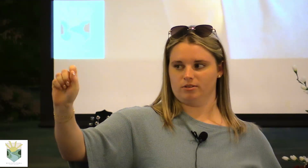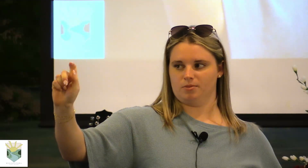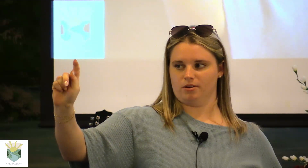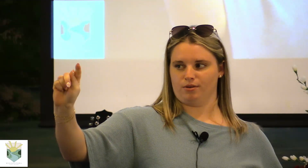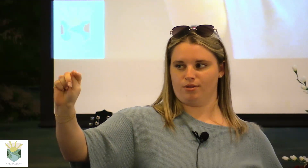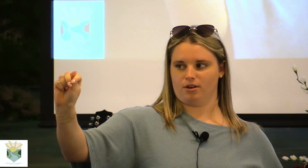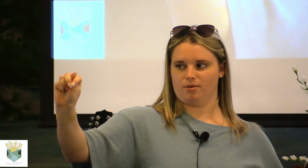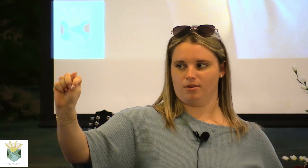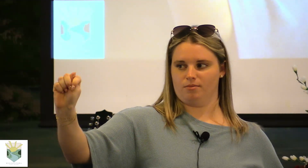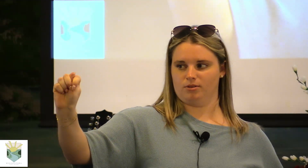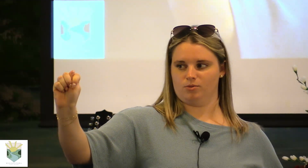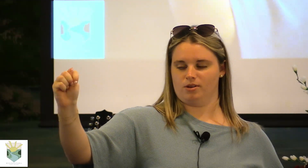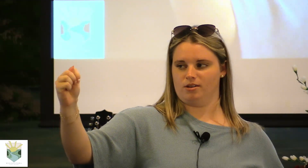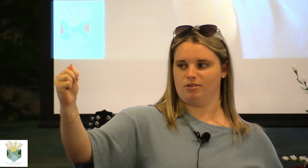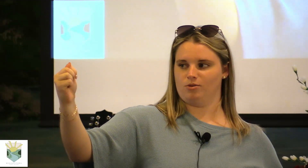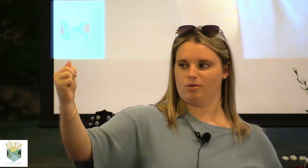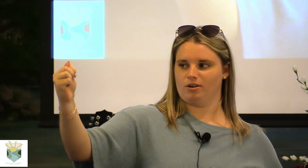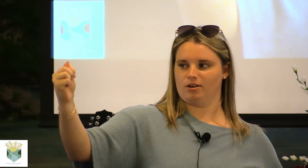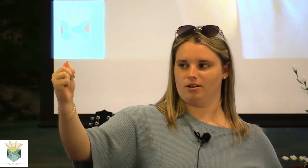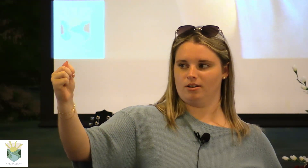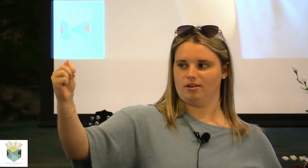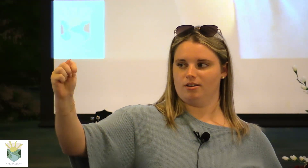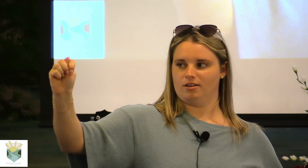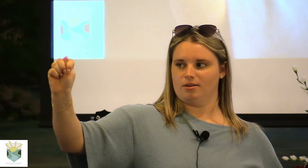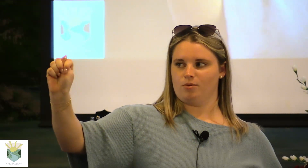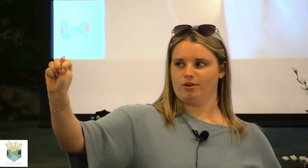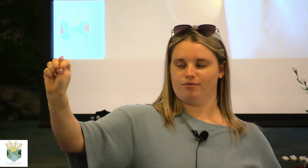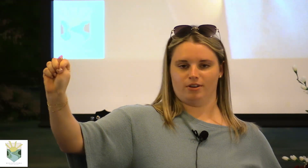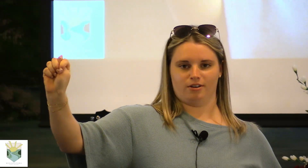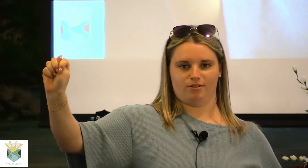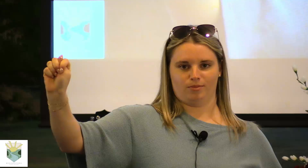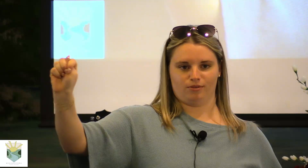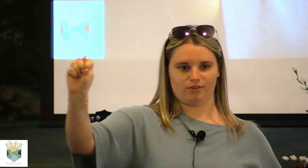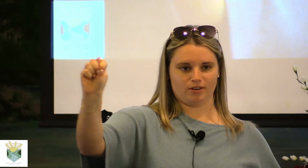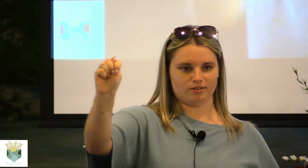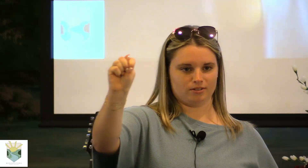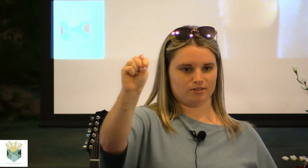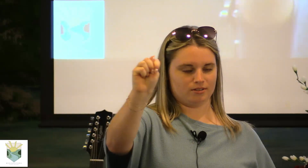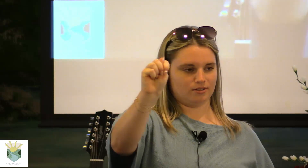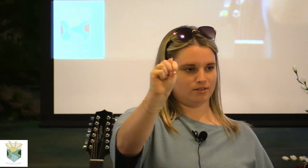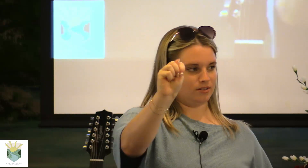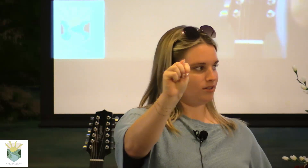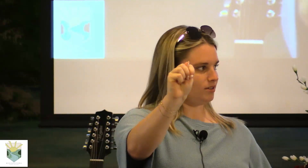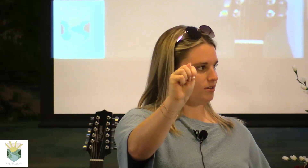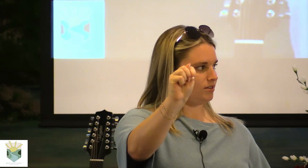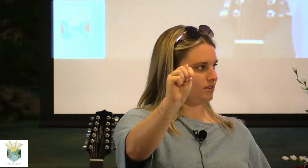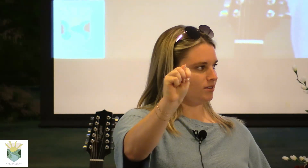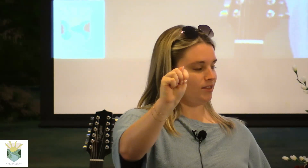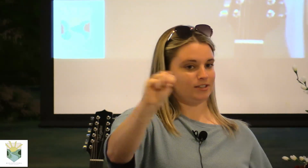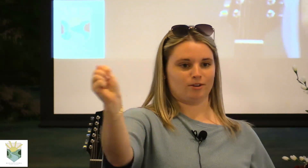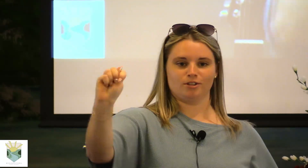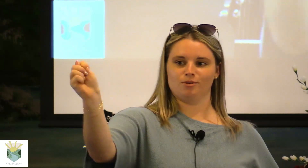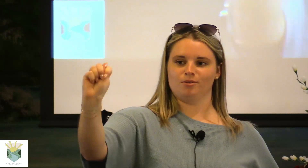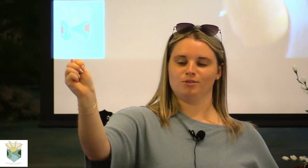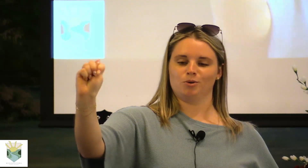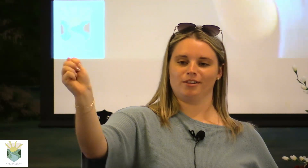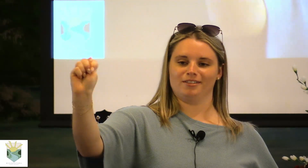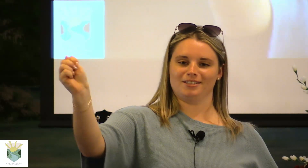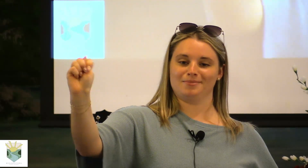put your thumb in between your pointer finger and your middle finger. You've got someone's nose. And this is also toilet. This is bathroom,